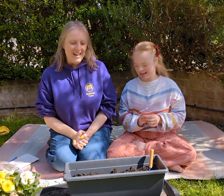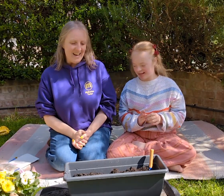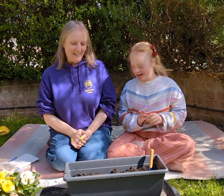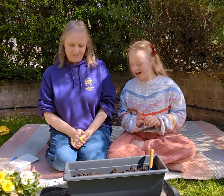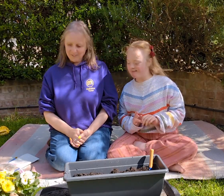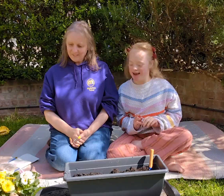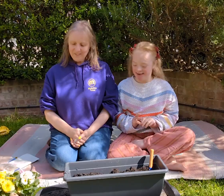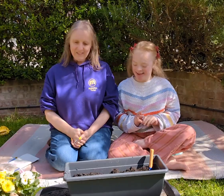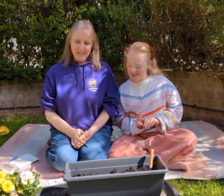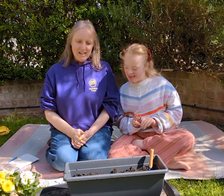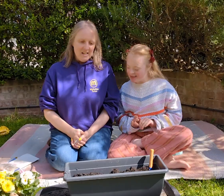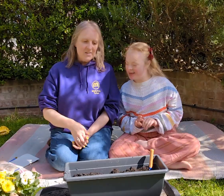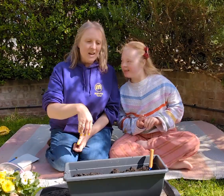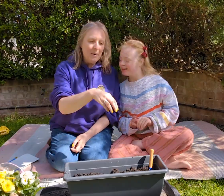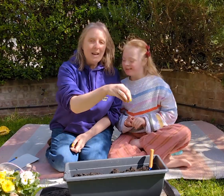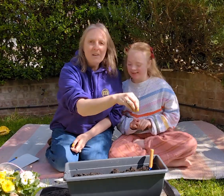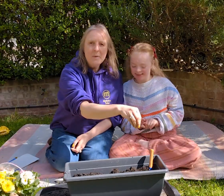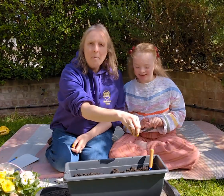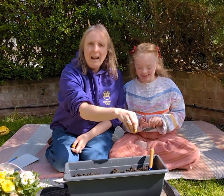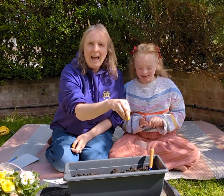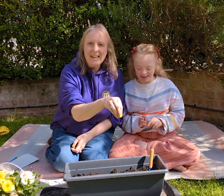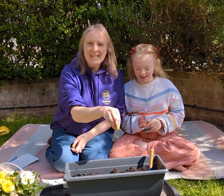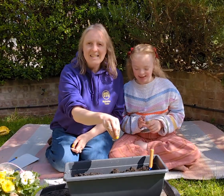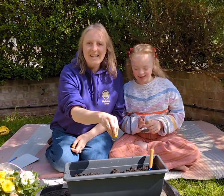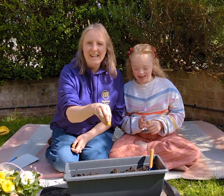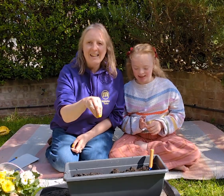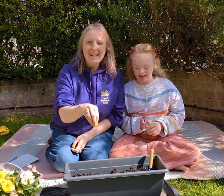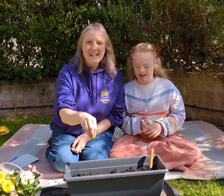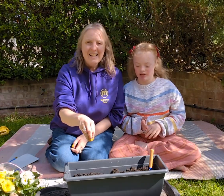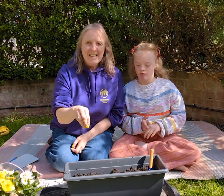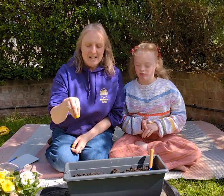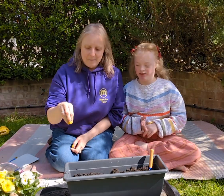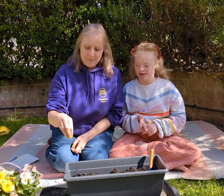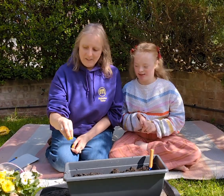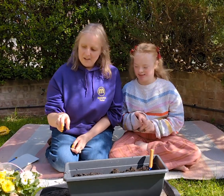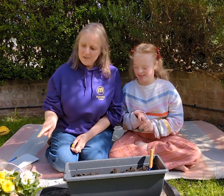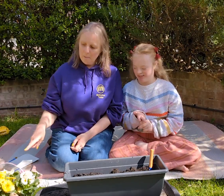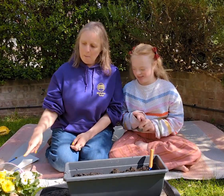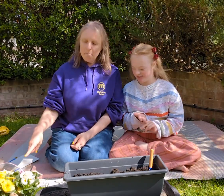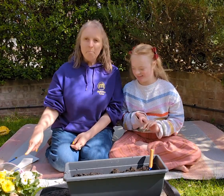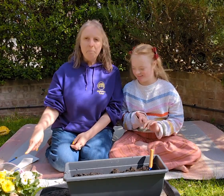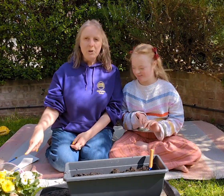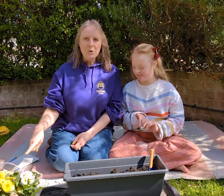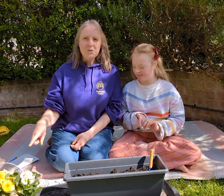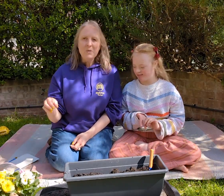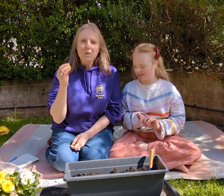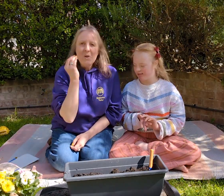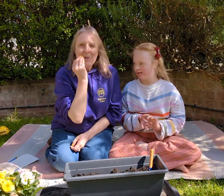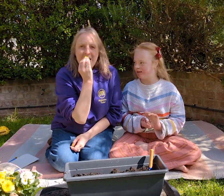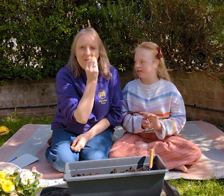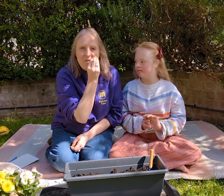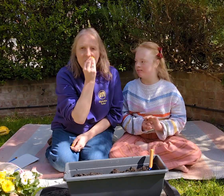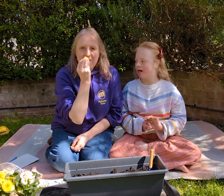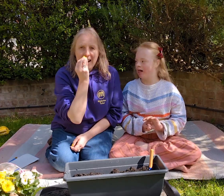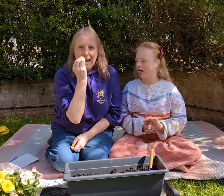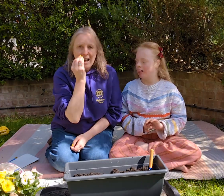gardening. So we're going to plant some beautiful